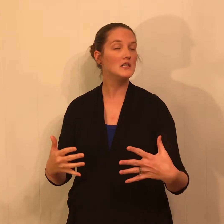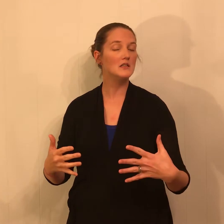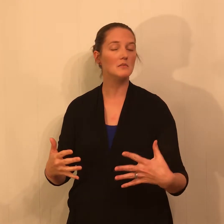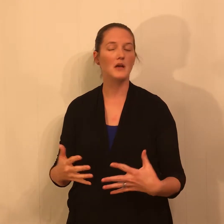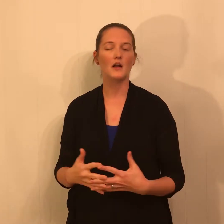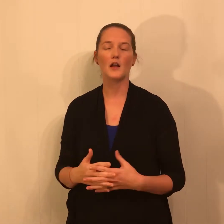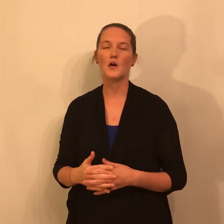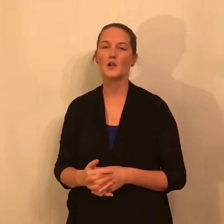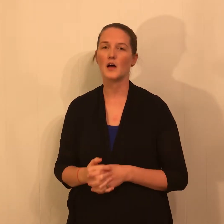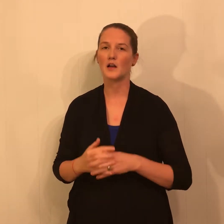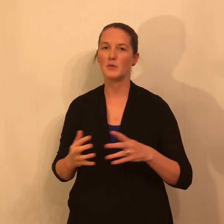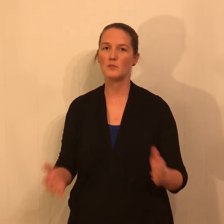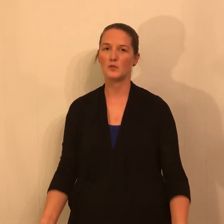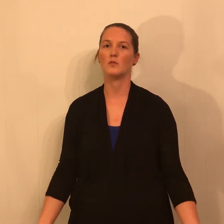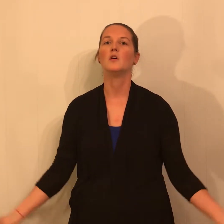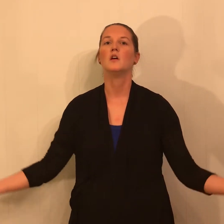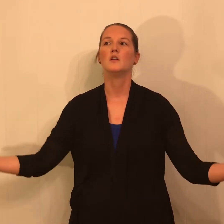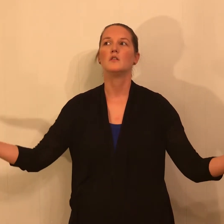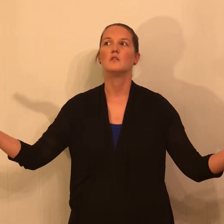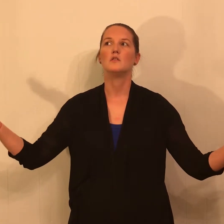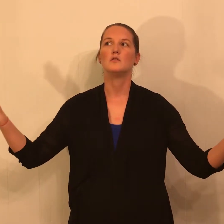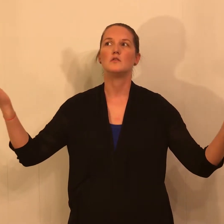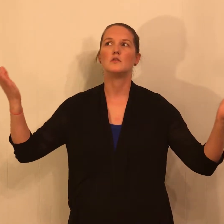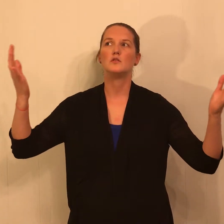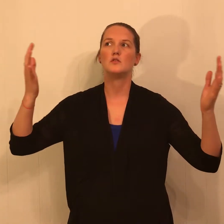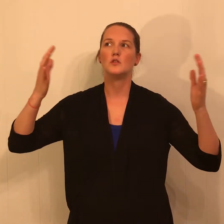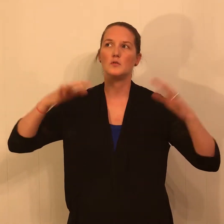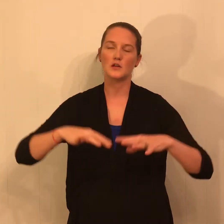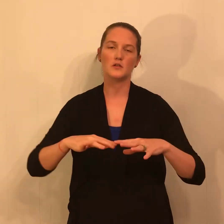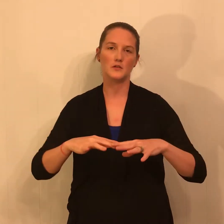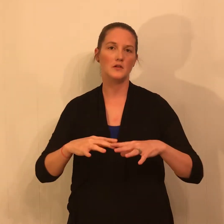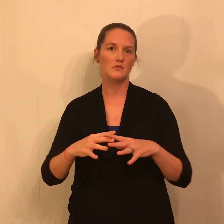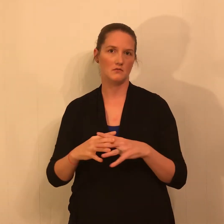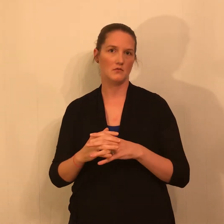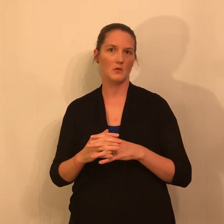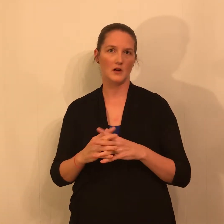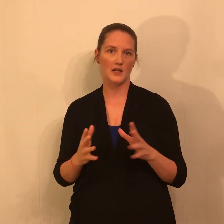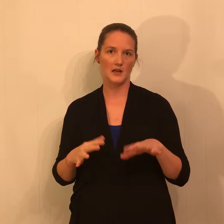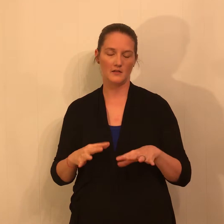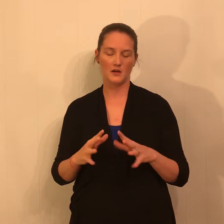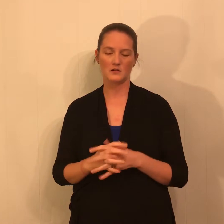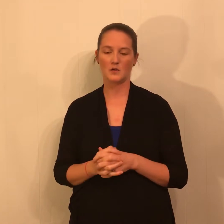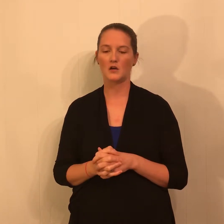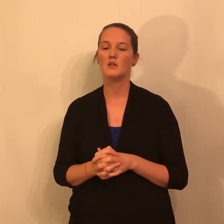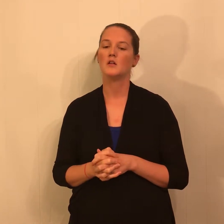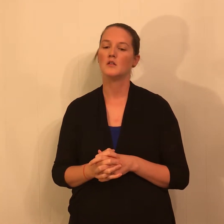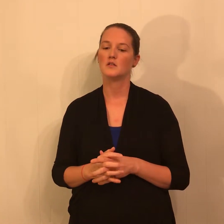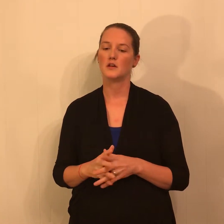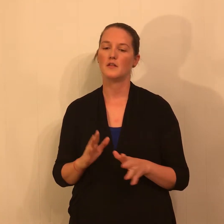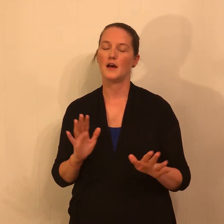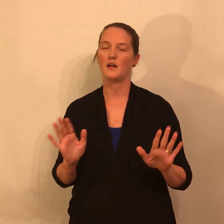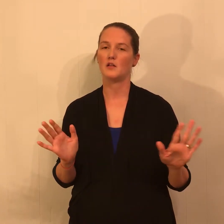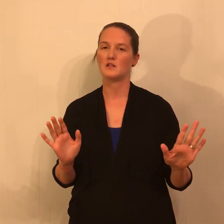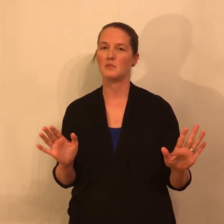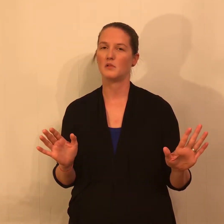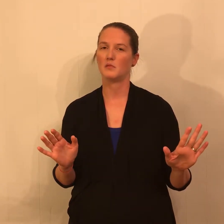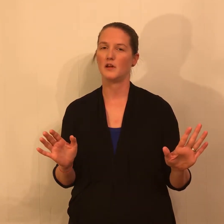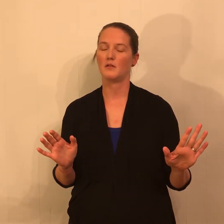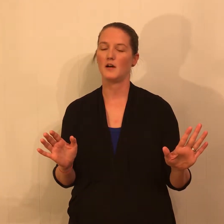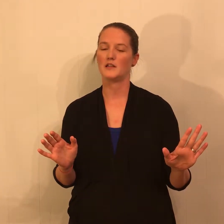person, but I know a lot of people do include the word it in there as well. So I know that some people will be like, why is it